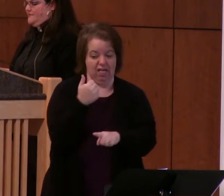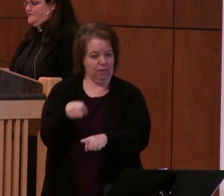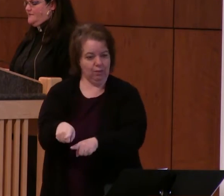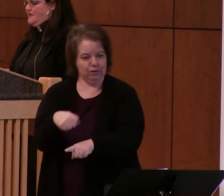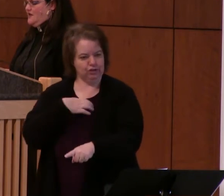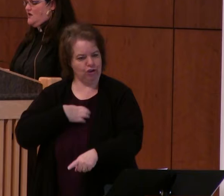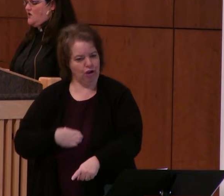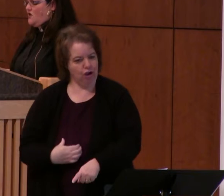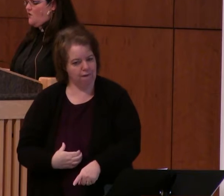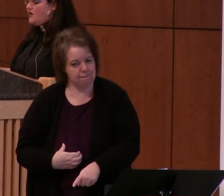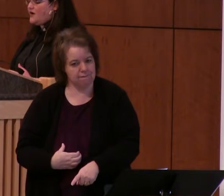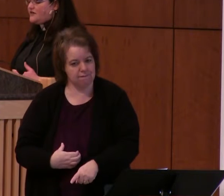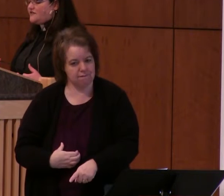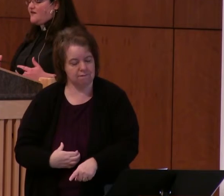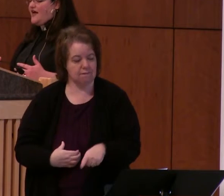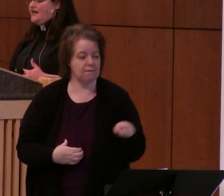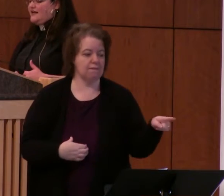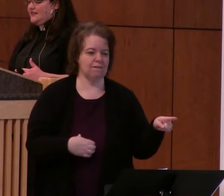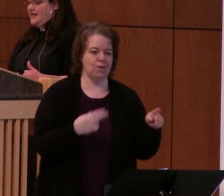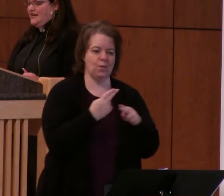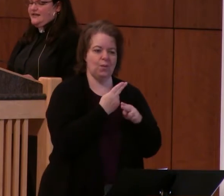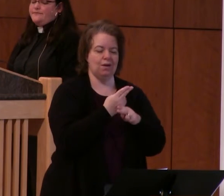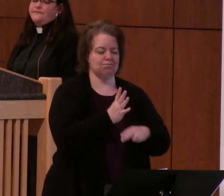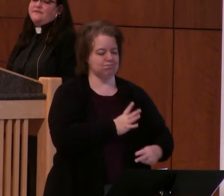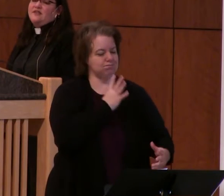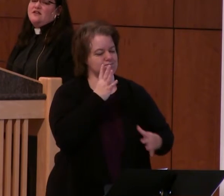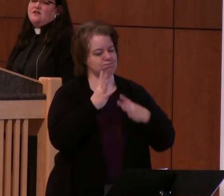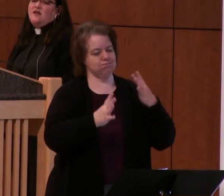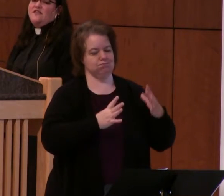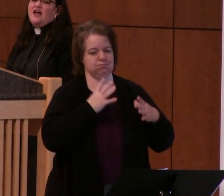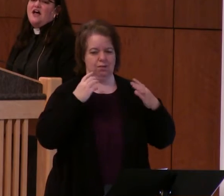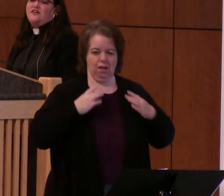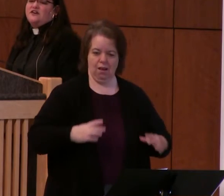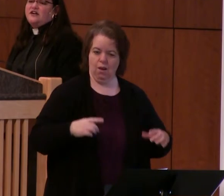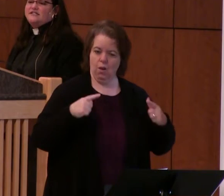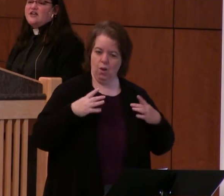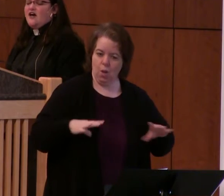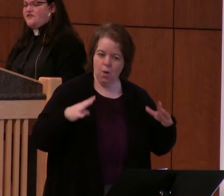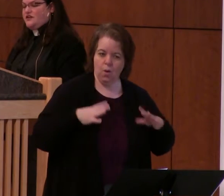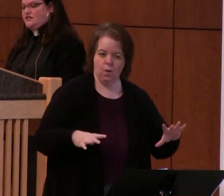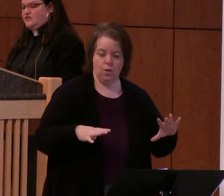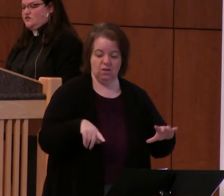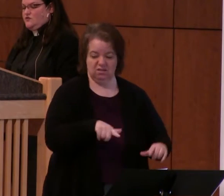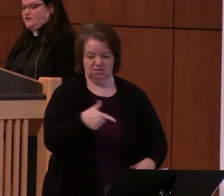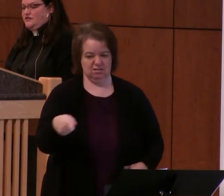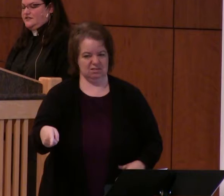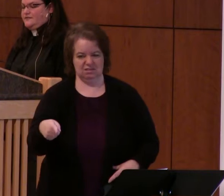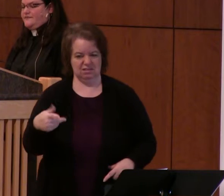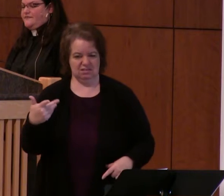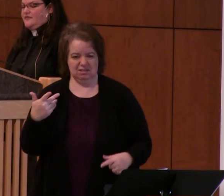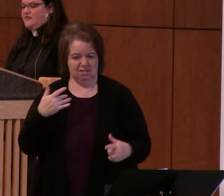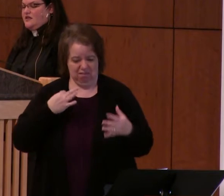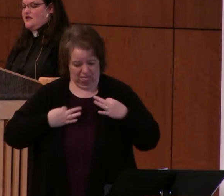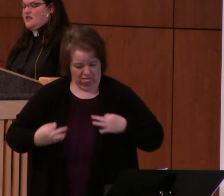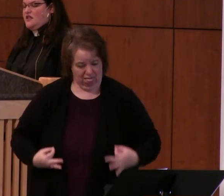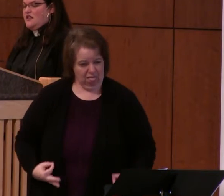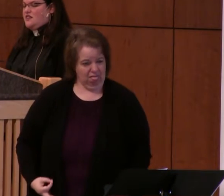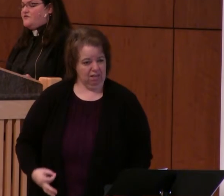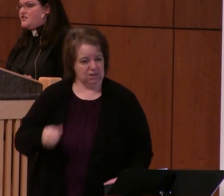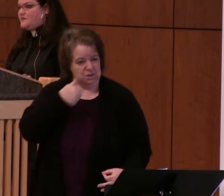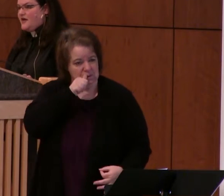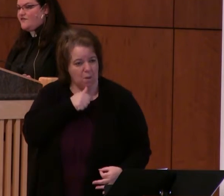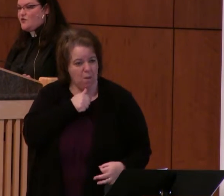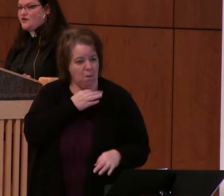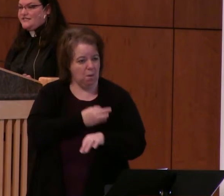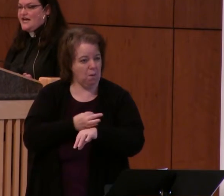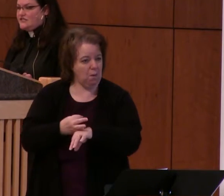starves. One wears fine linen while the other is covered in sores.